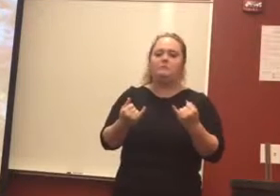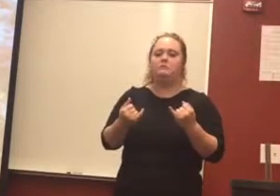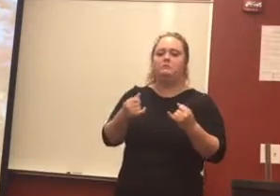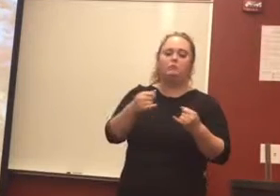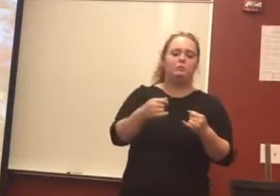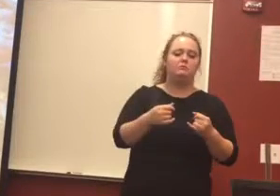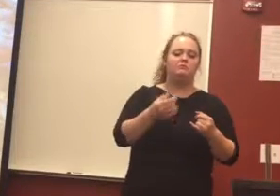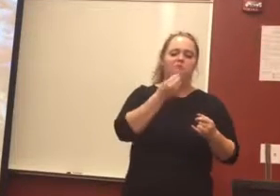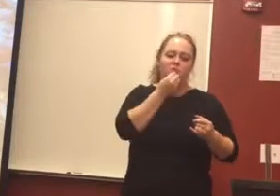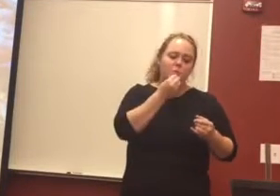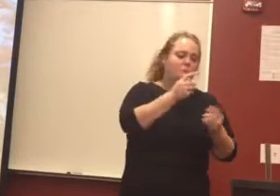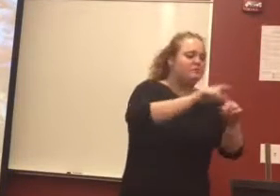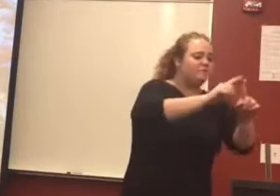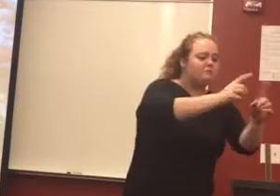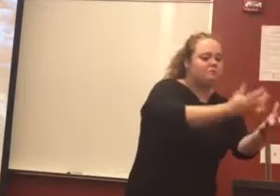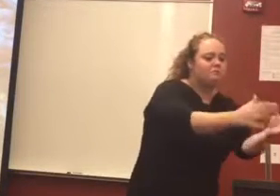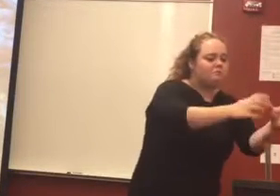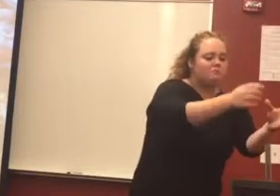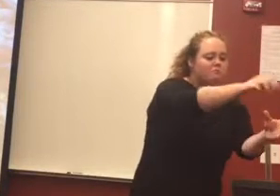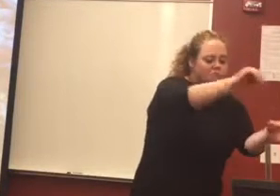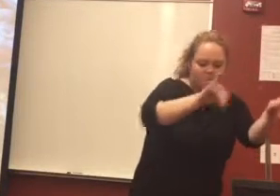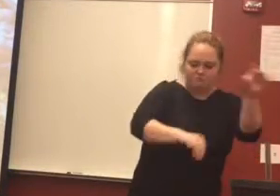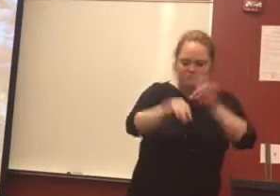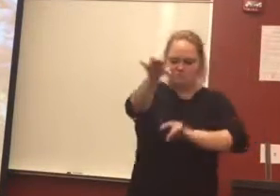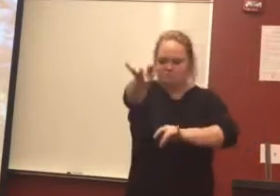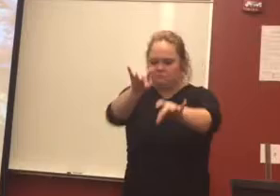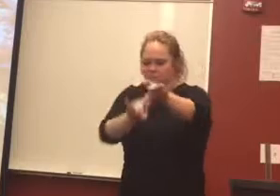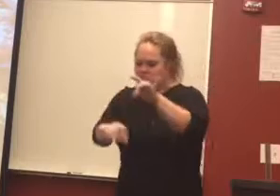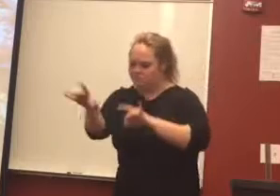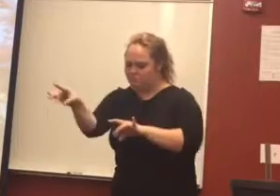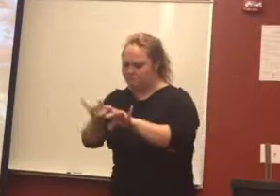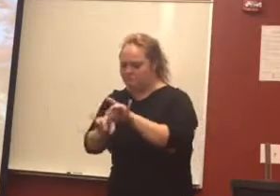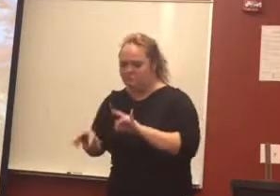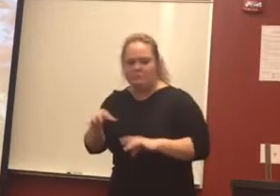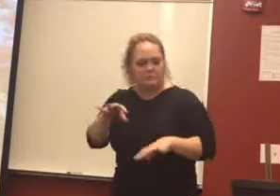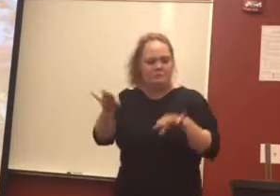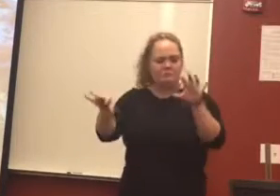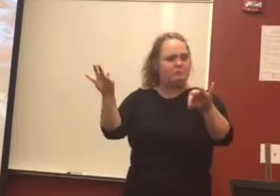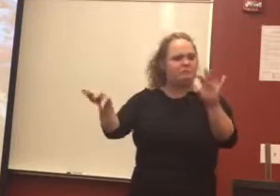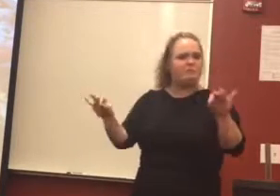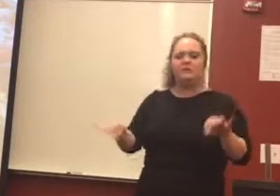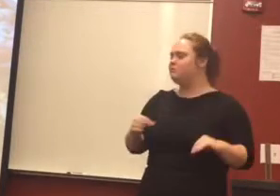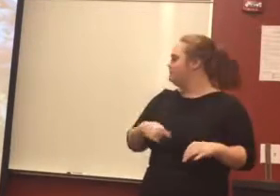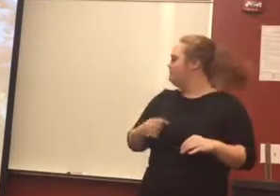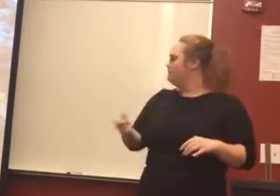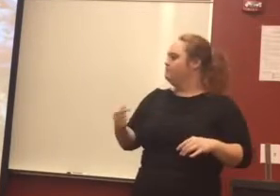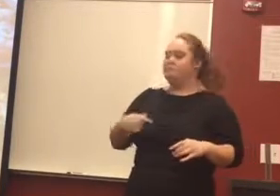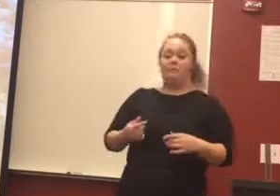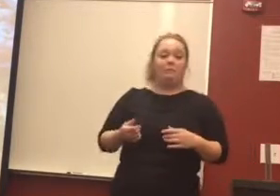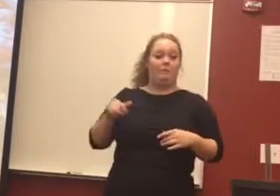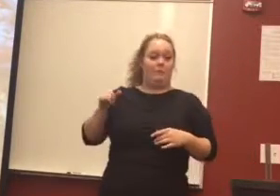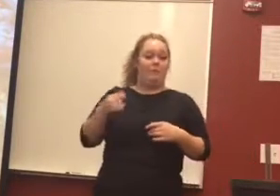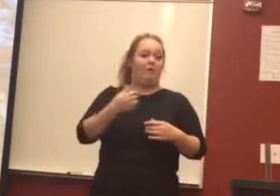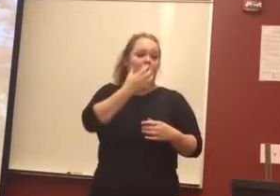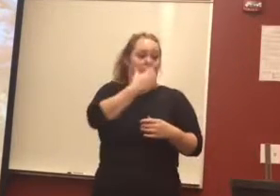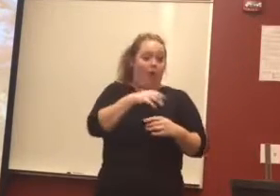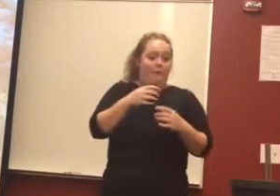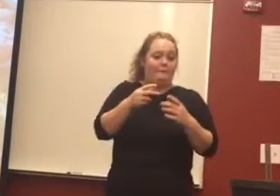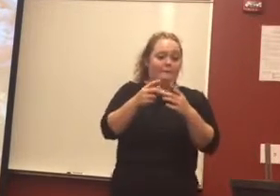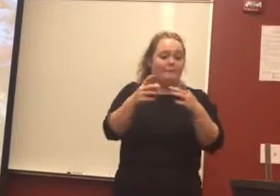in it, and then you yourself put it in it, and then this is at the table, so you cook it yourself, but you're at a